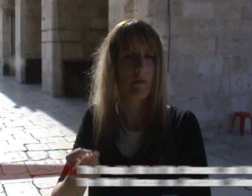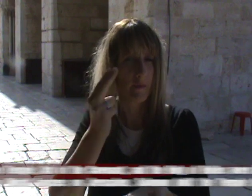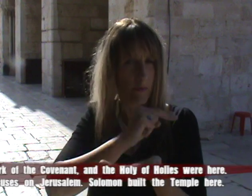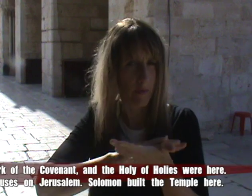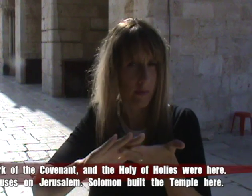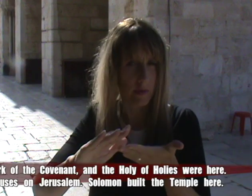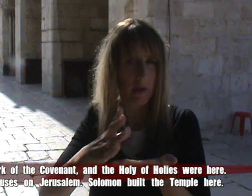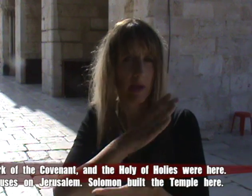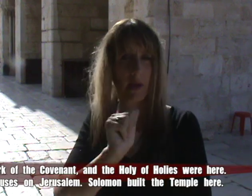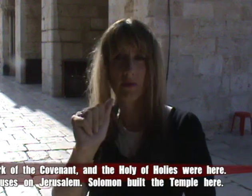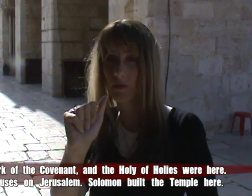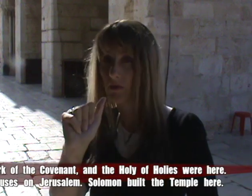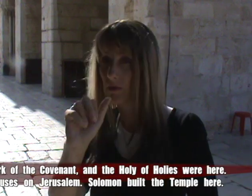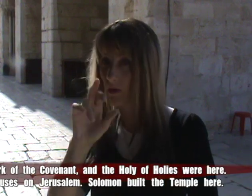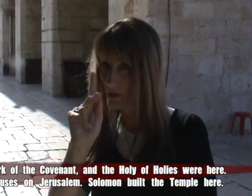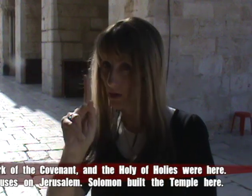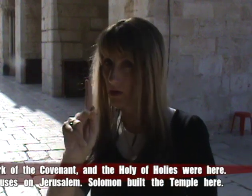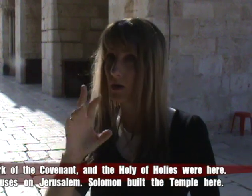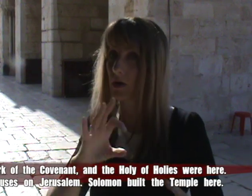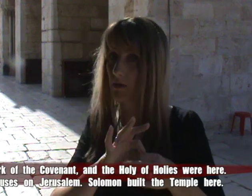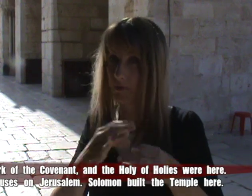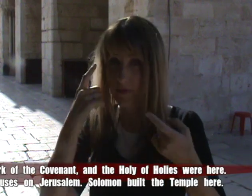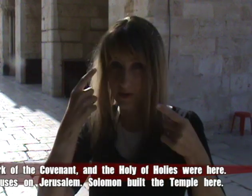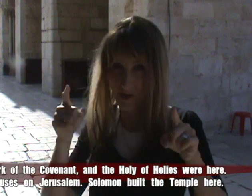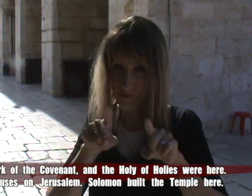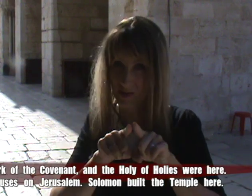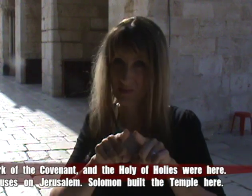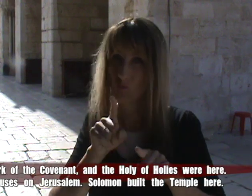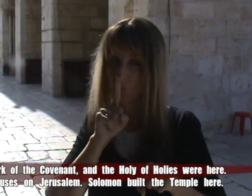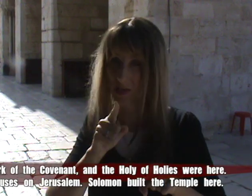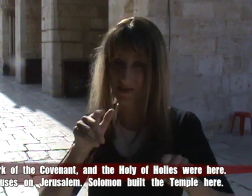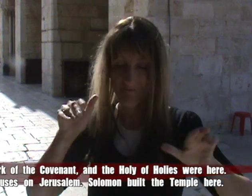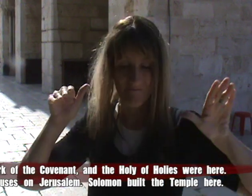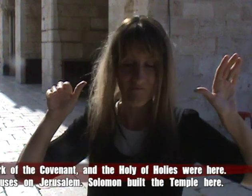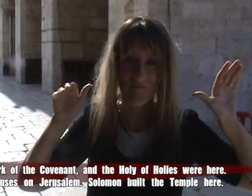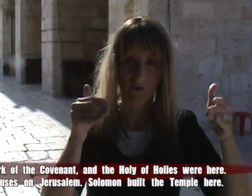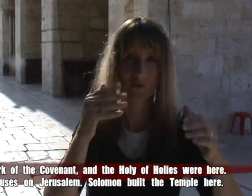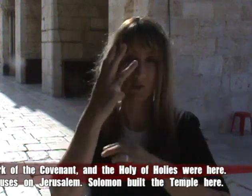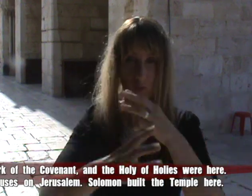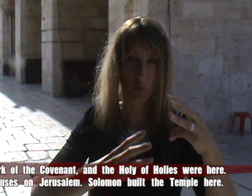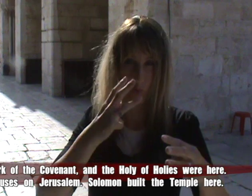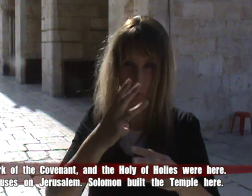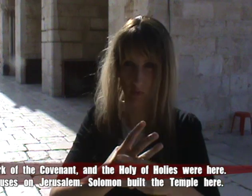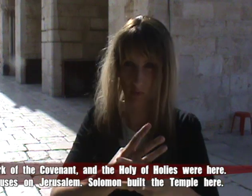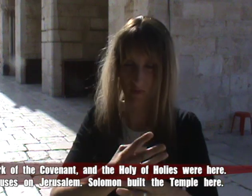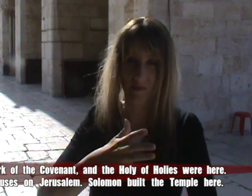The temple, the Ark of the Covenant, and the Holy of Holies were here. The world focuses on Jerusalem